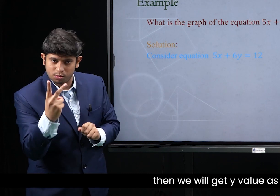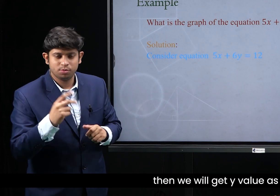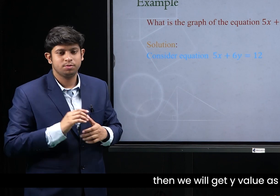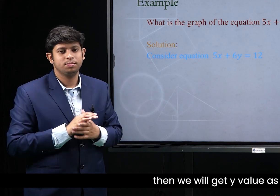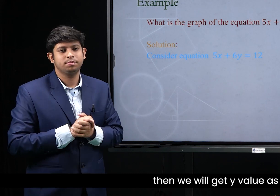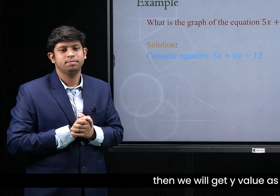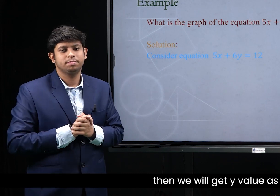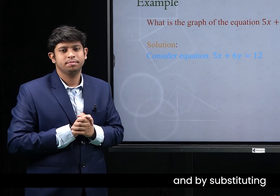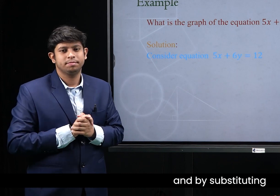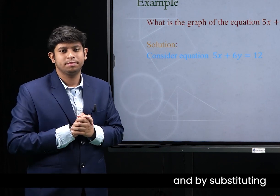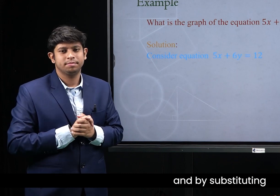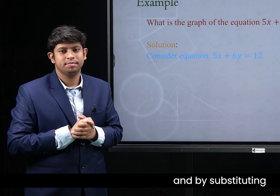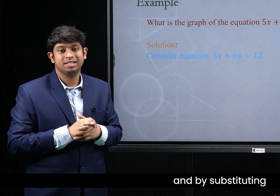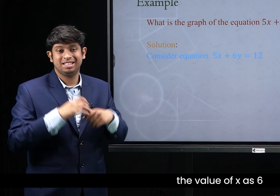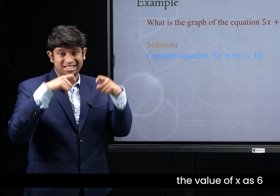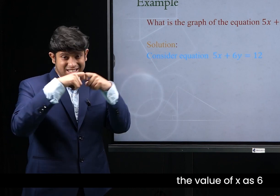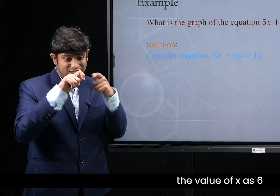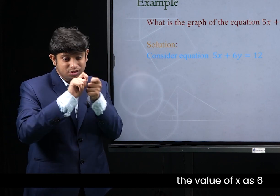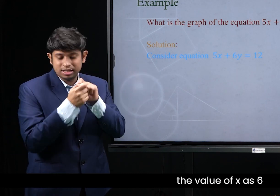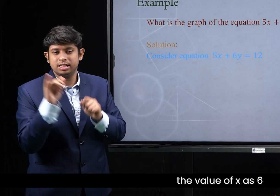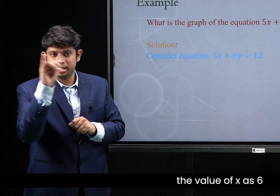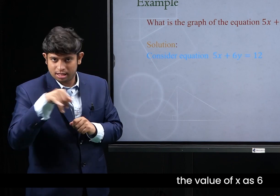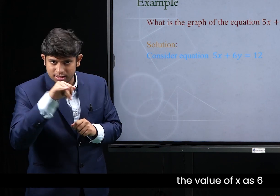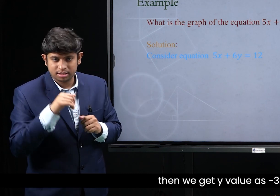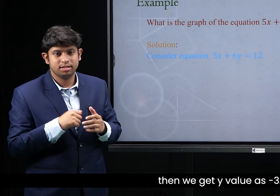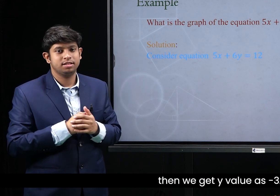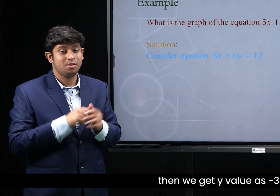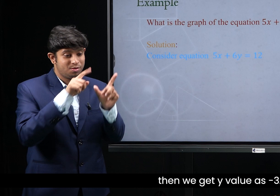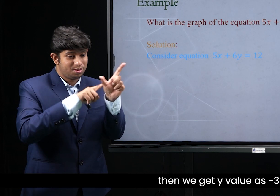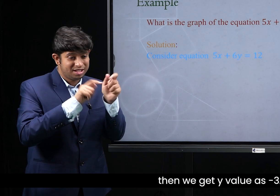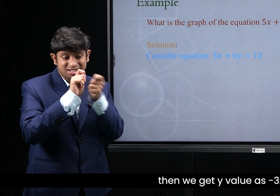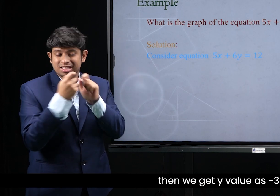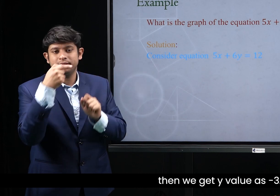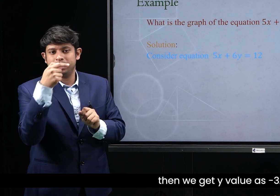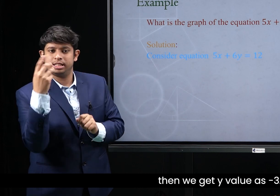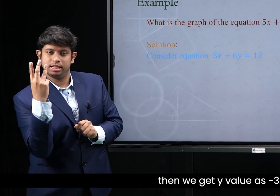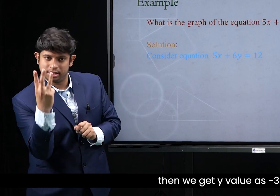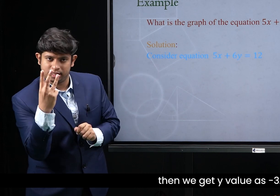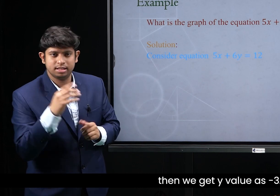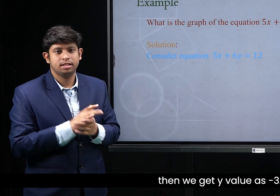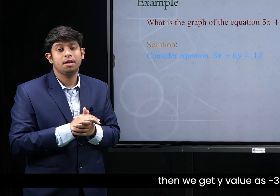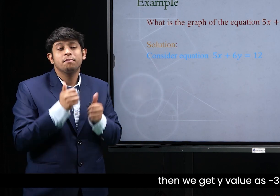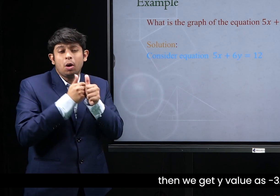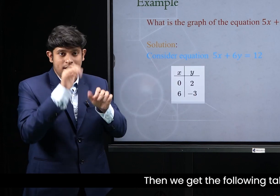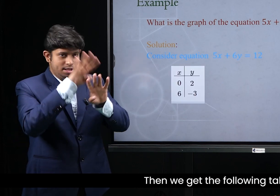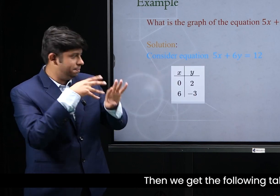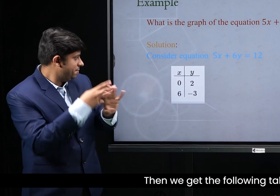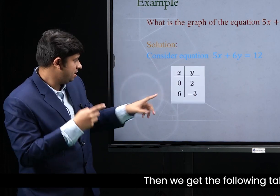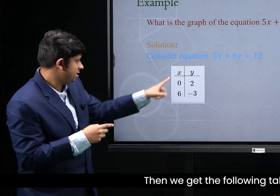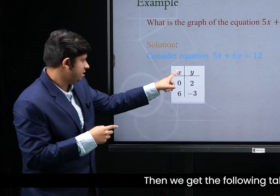2. And by substituting the value of x as 6, then we get y value as minus 3. Then we get the following